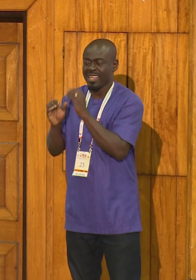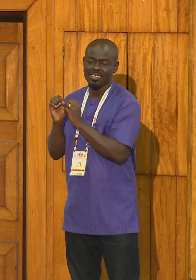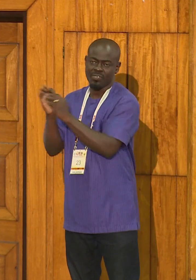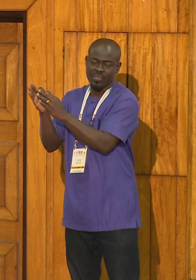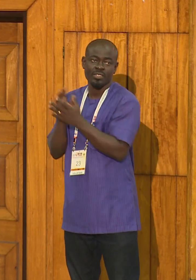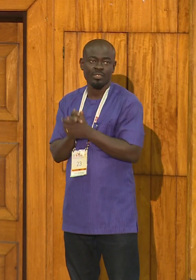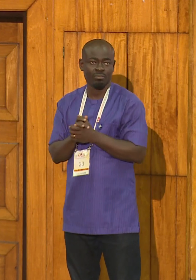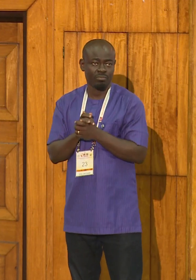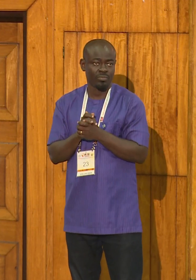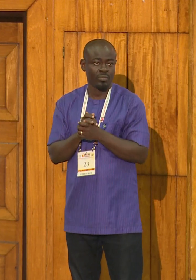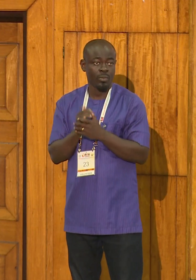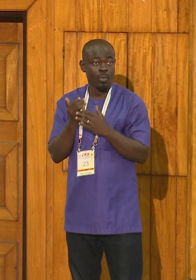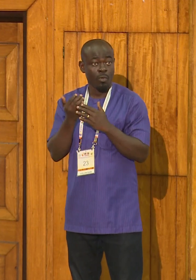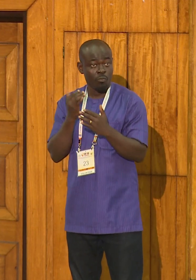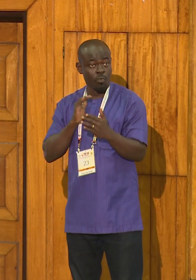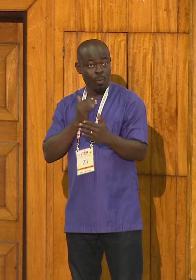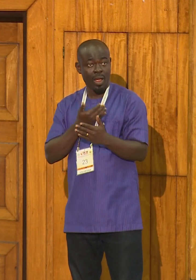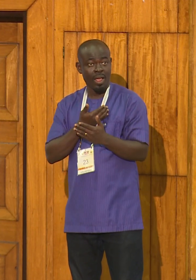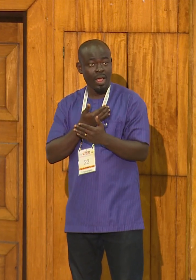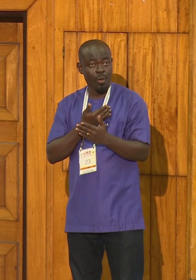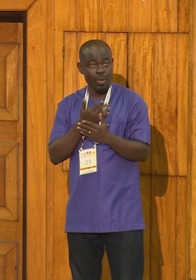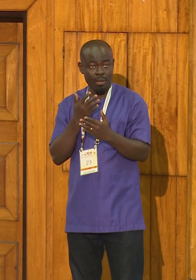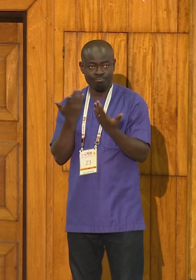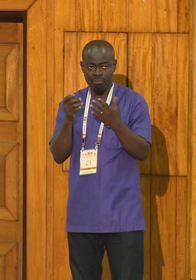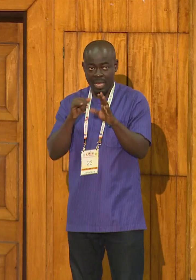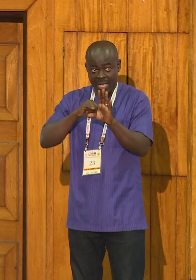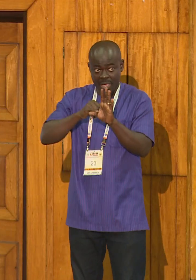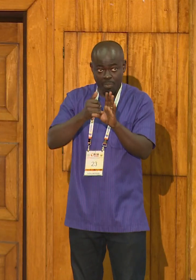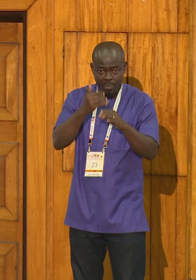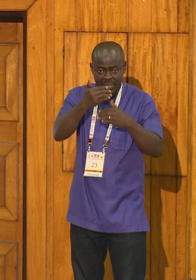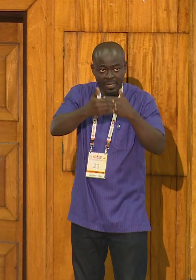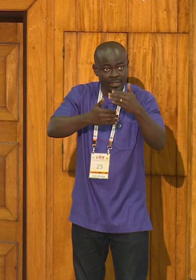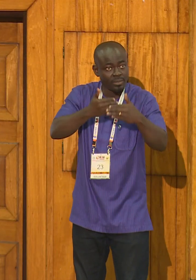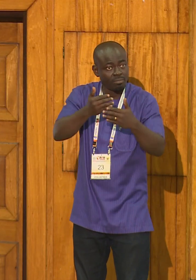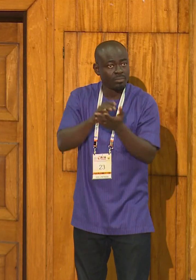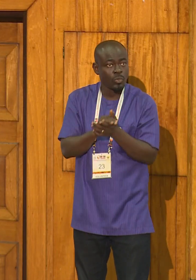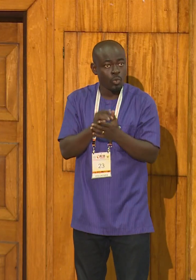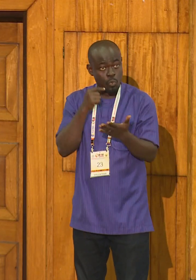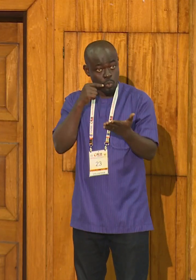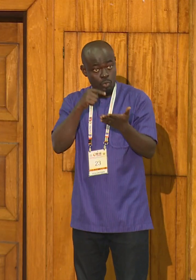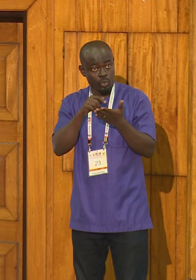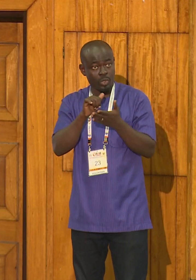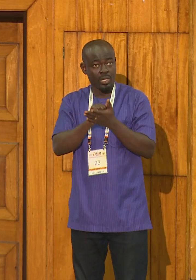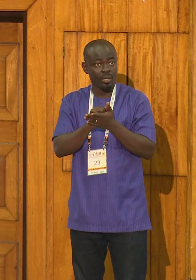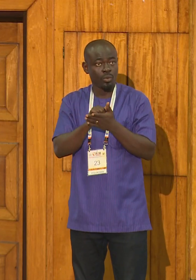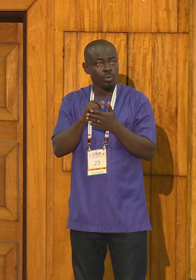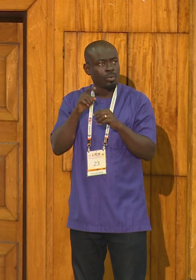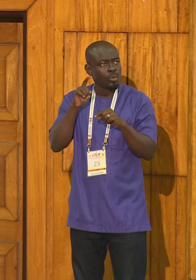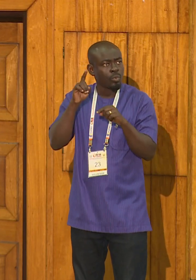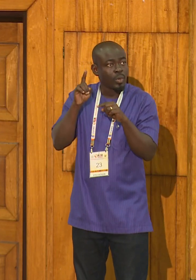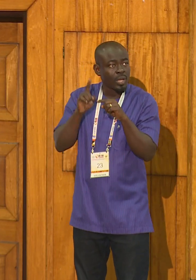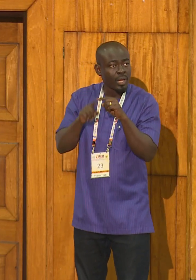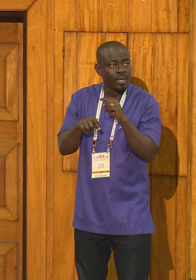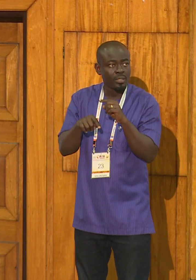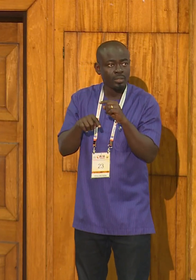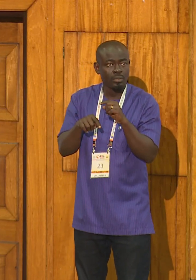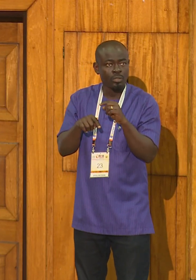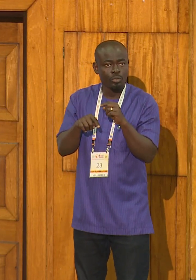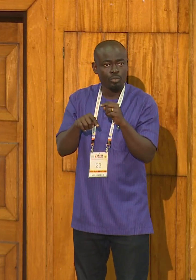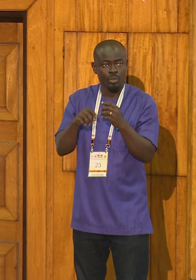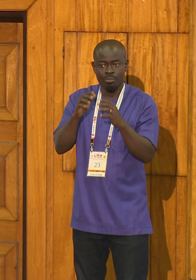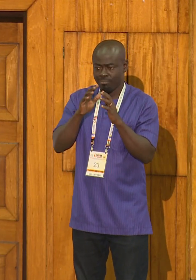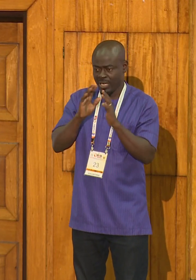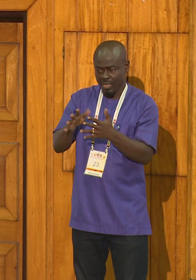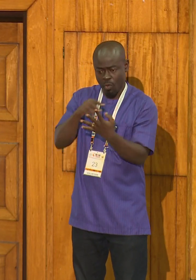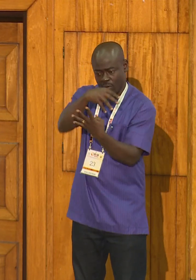So from our implementation, we noticed that we could not leave any of the 4 pillars of